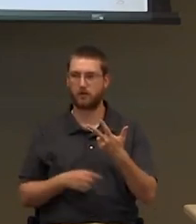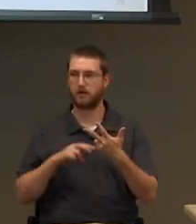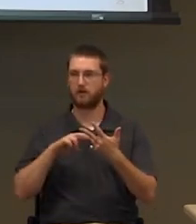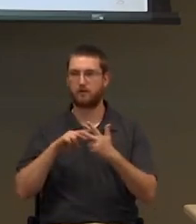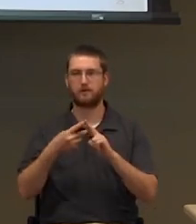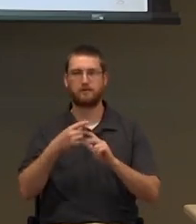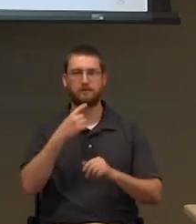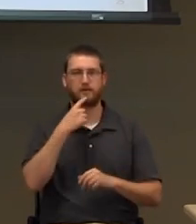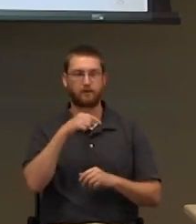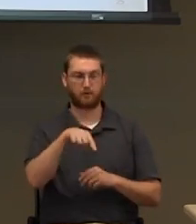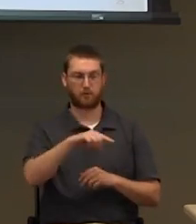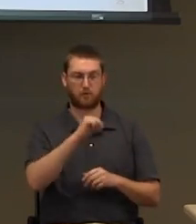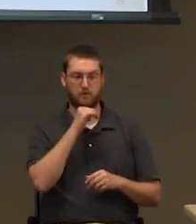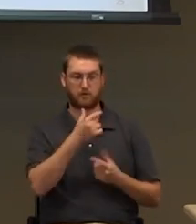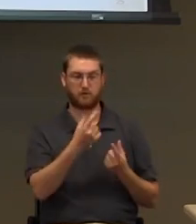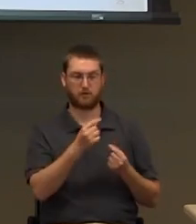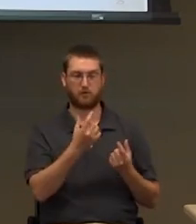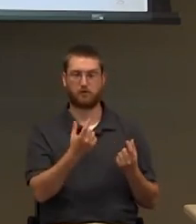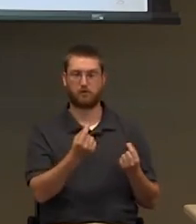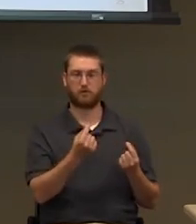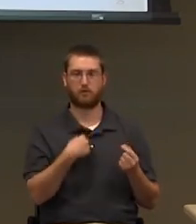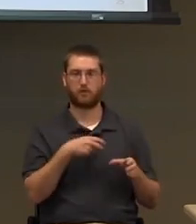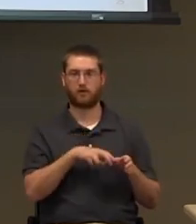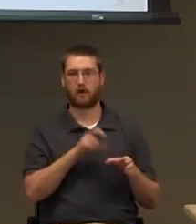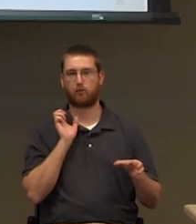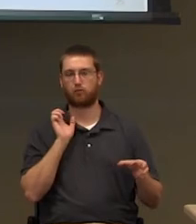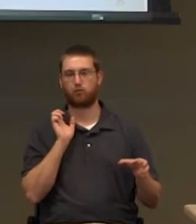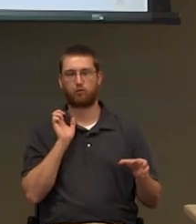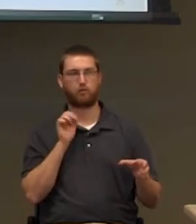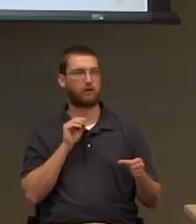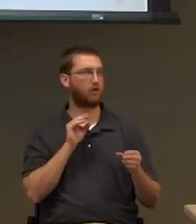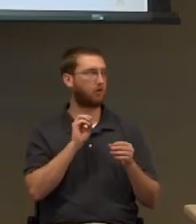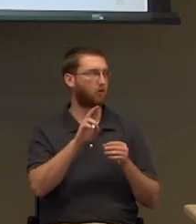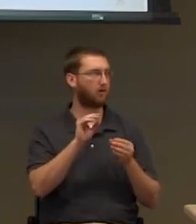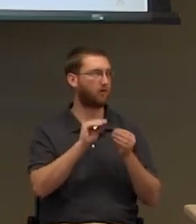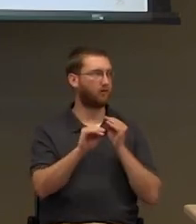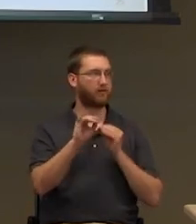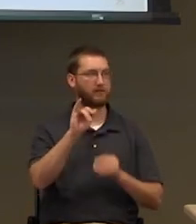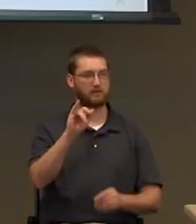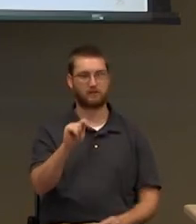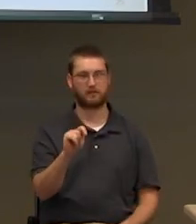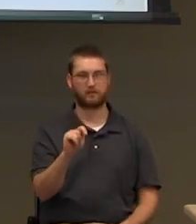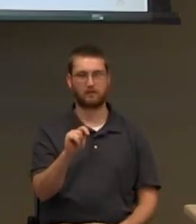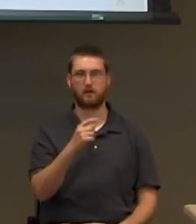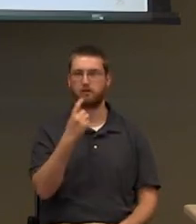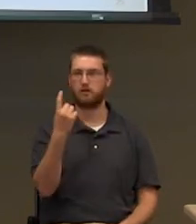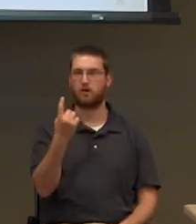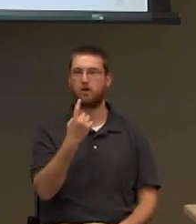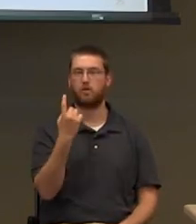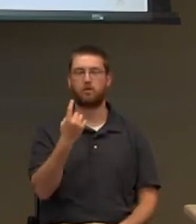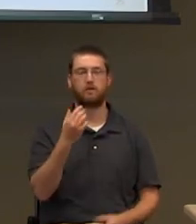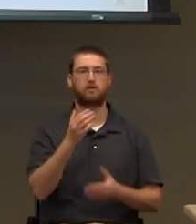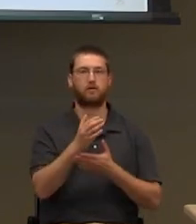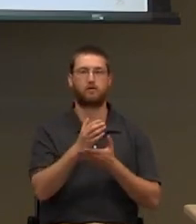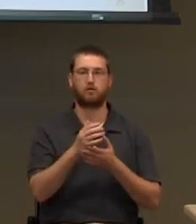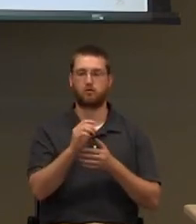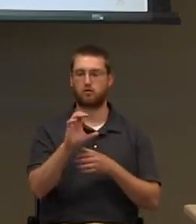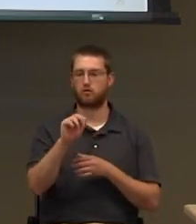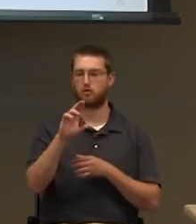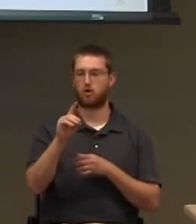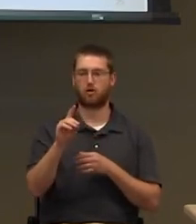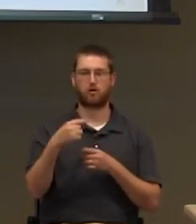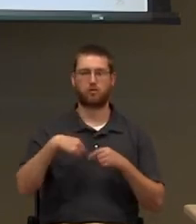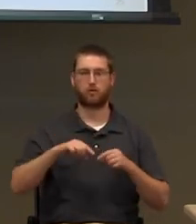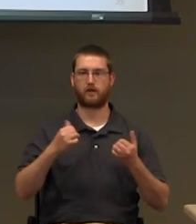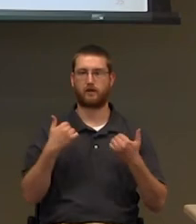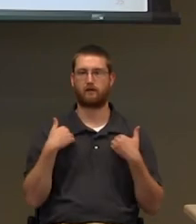no longer doing what you're supposed to do, we're out, or fix it. That is always the card that the public sector has to play. But you